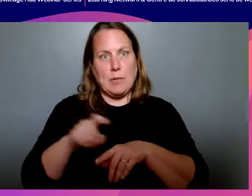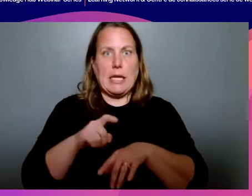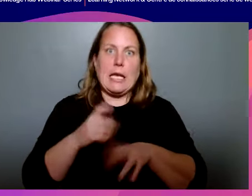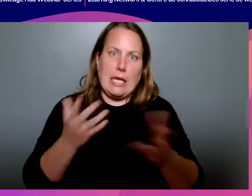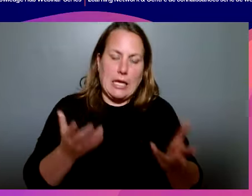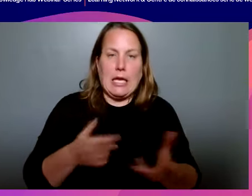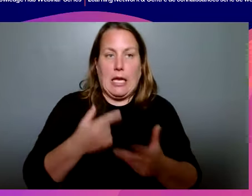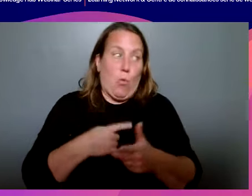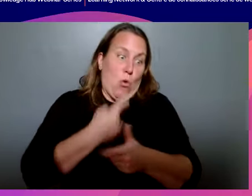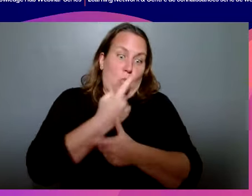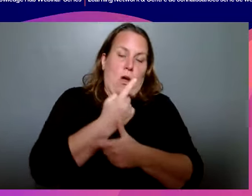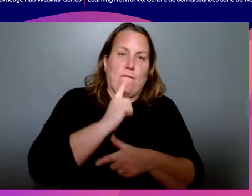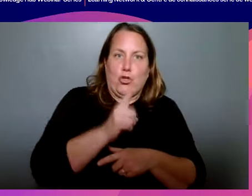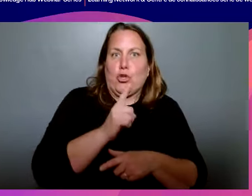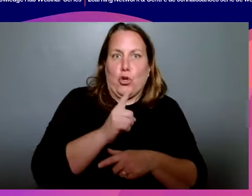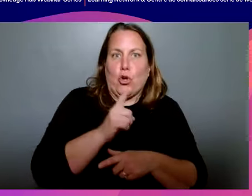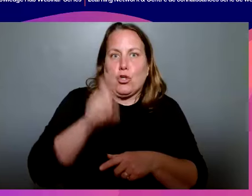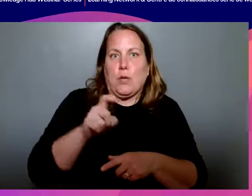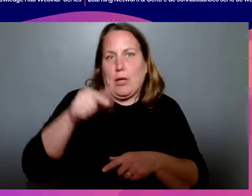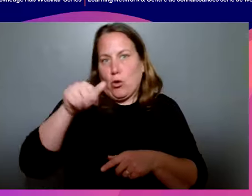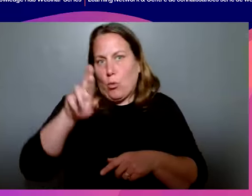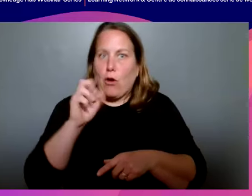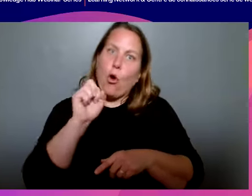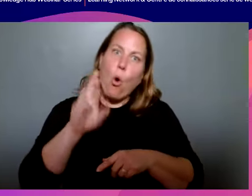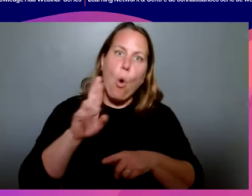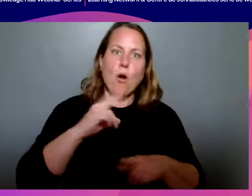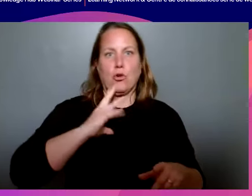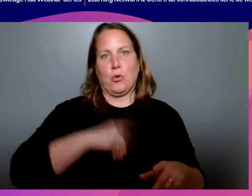facilitators always should be a queer or trans person.